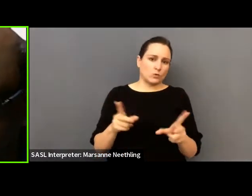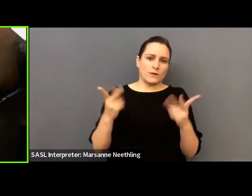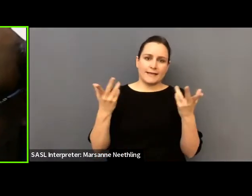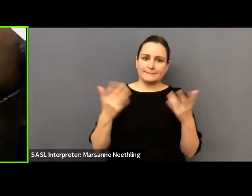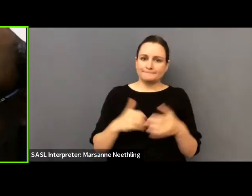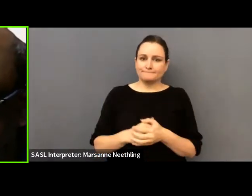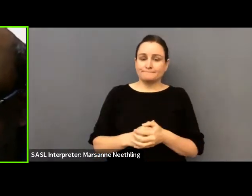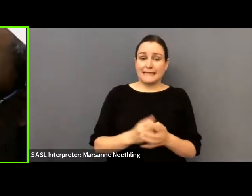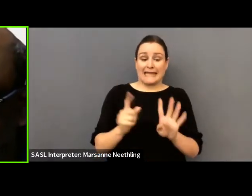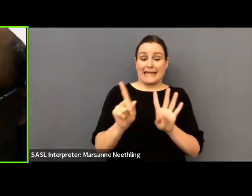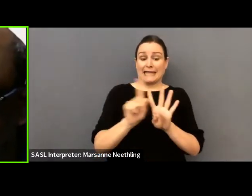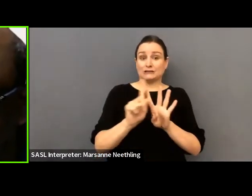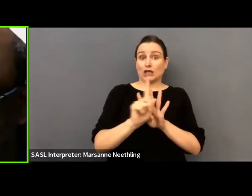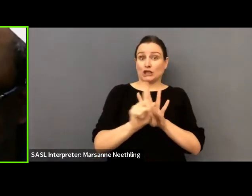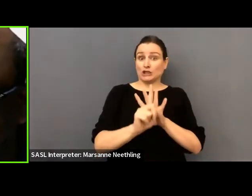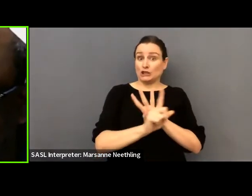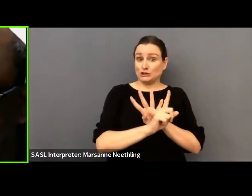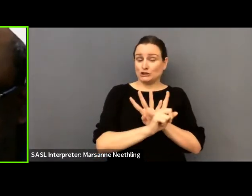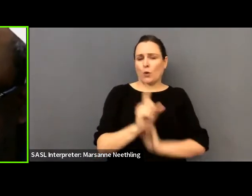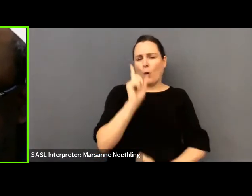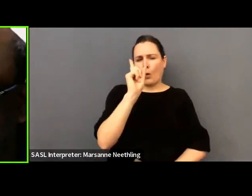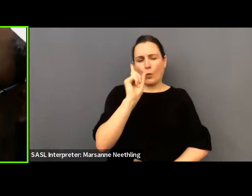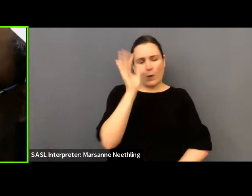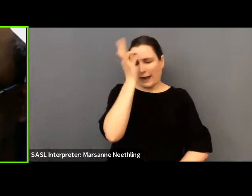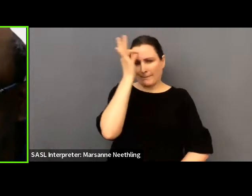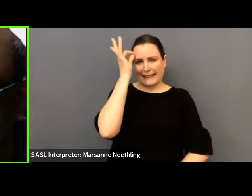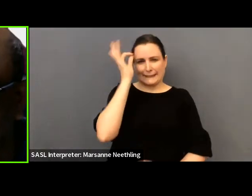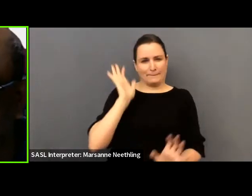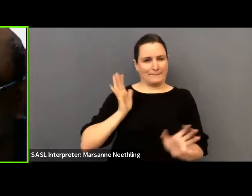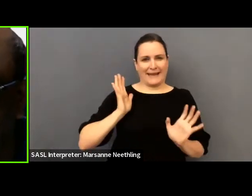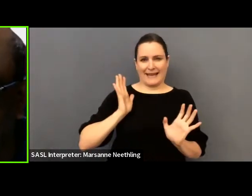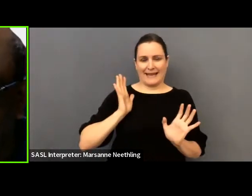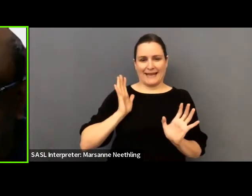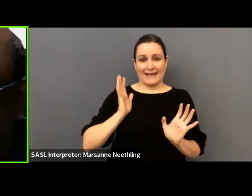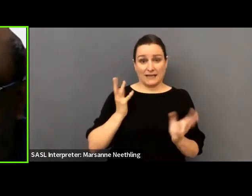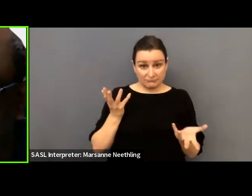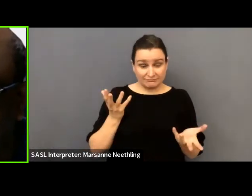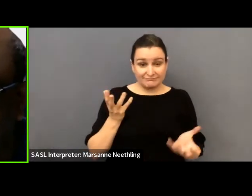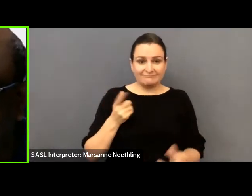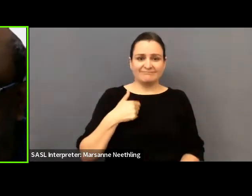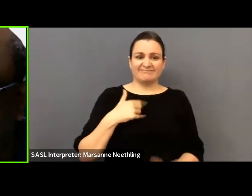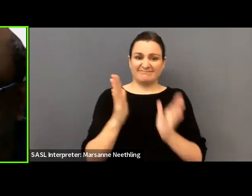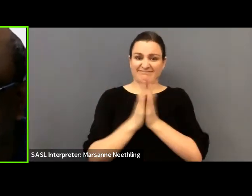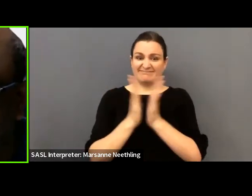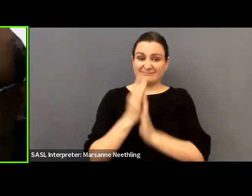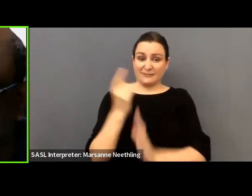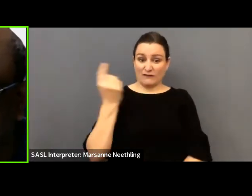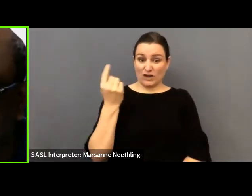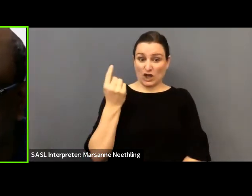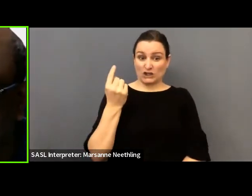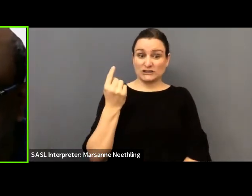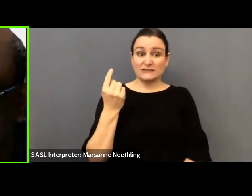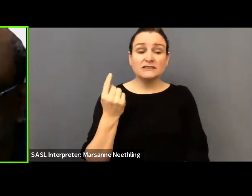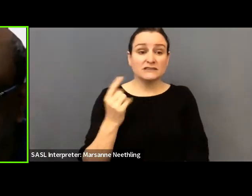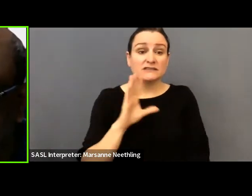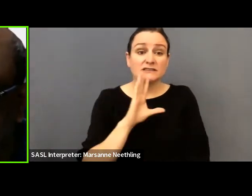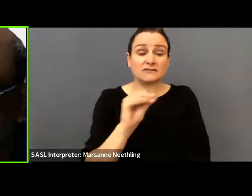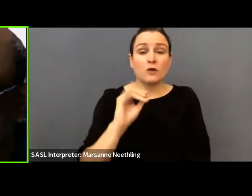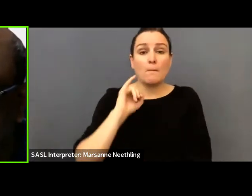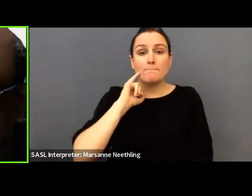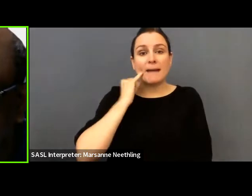minute closing remark by our panelists? Can I start with Marty, please?